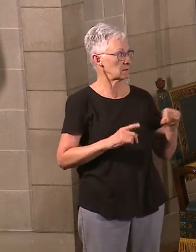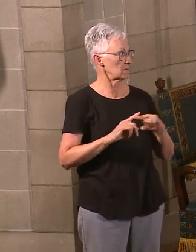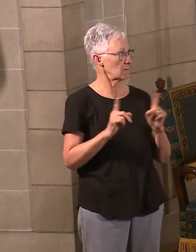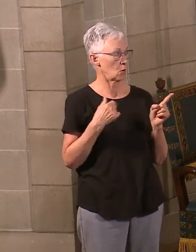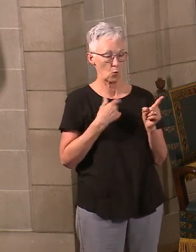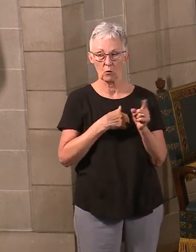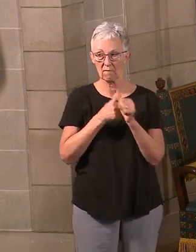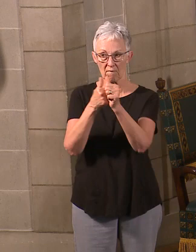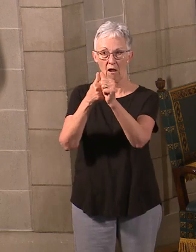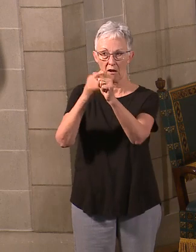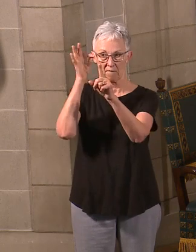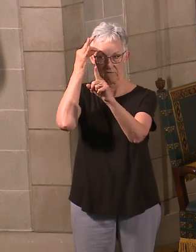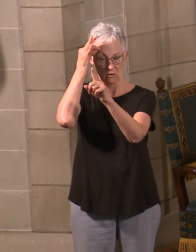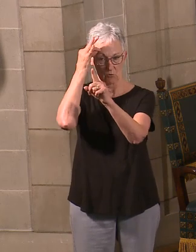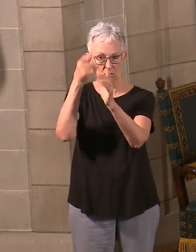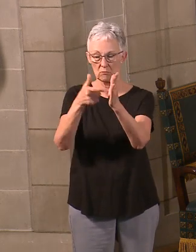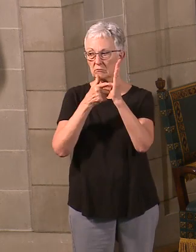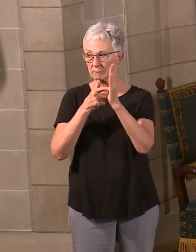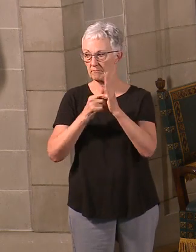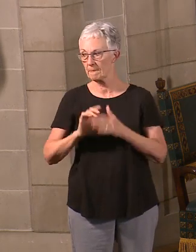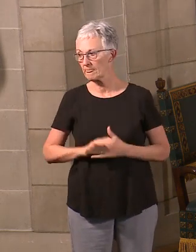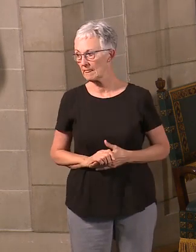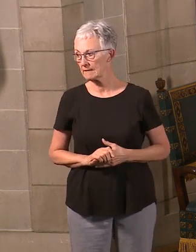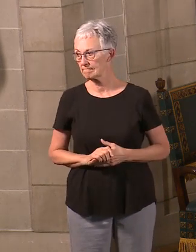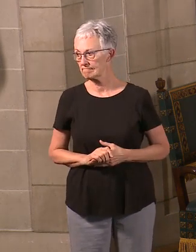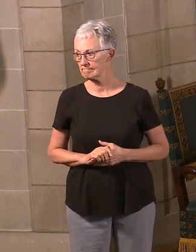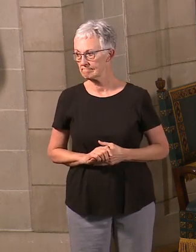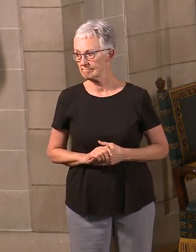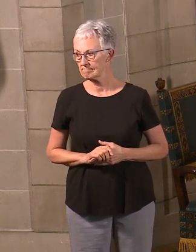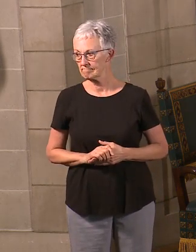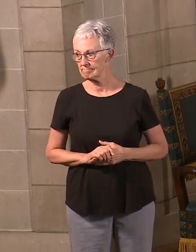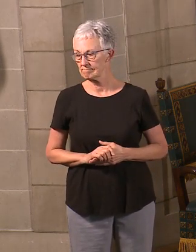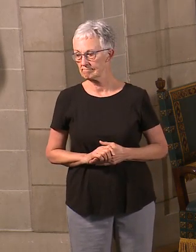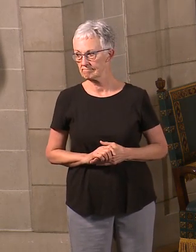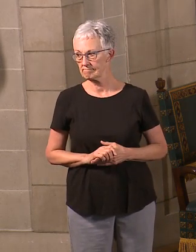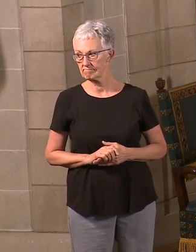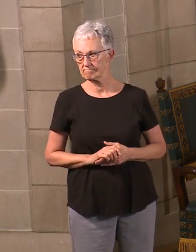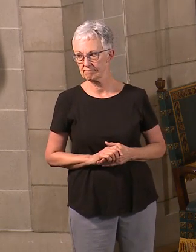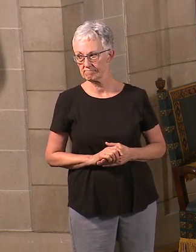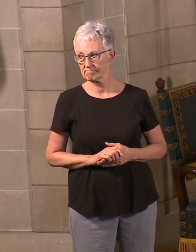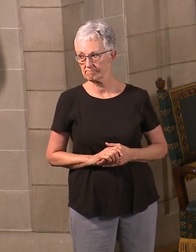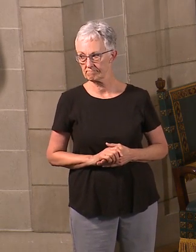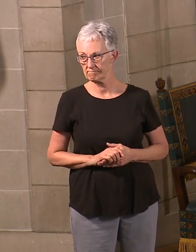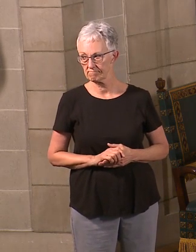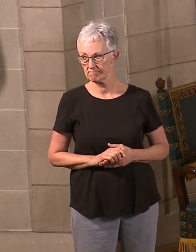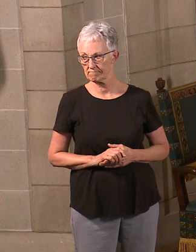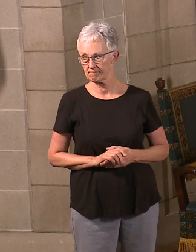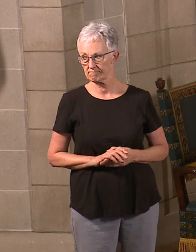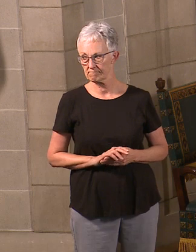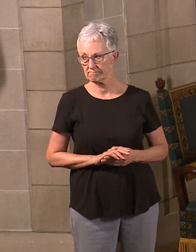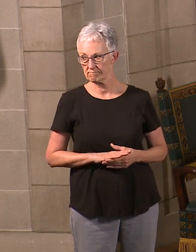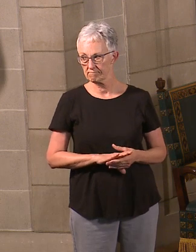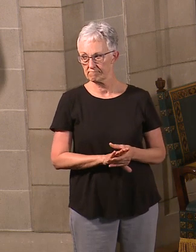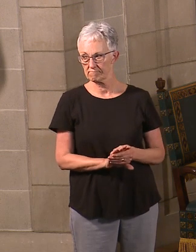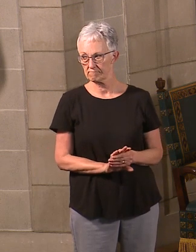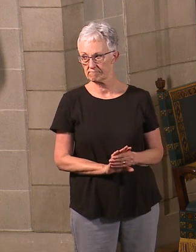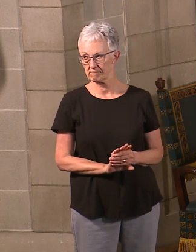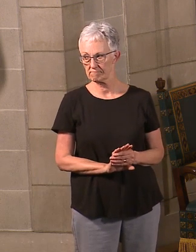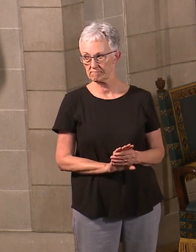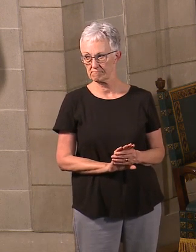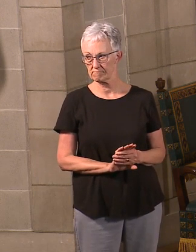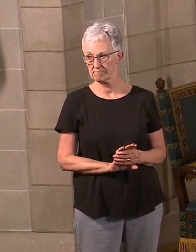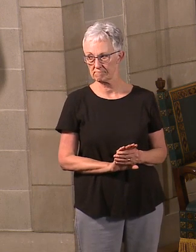on that. Aaron Duffy with the World Herald wants you or Dr. Anton to comment on the Central Health Department District's